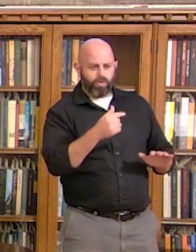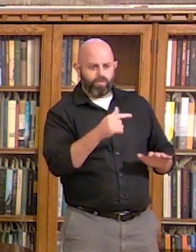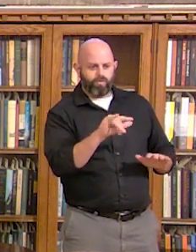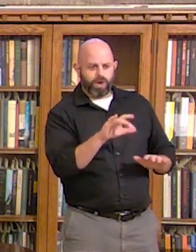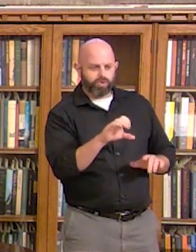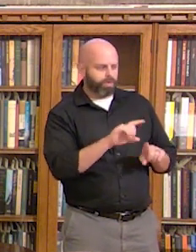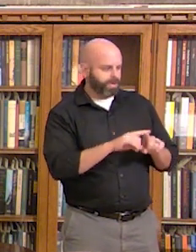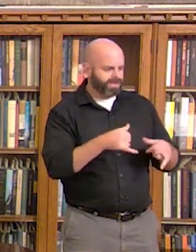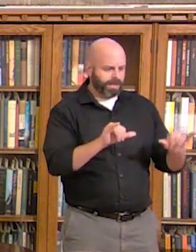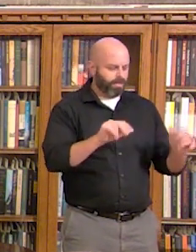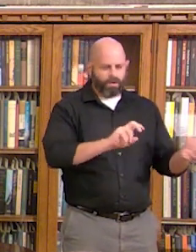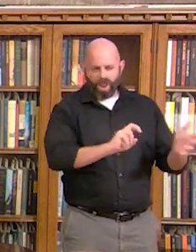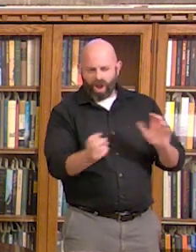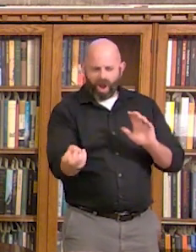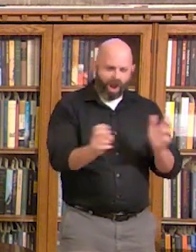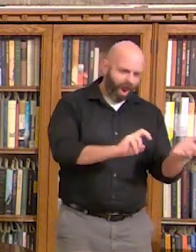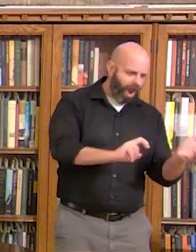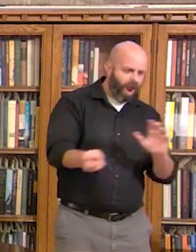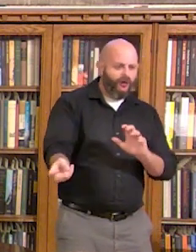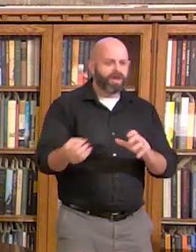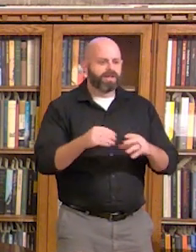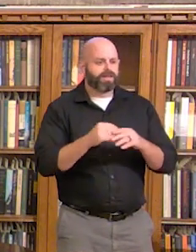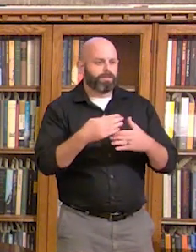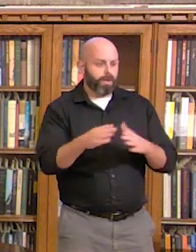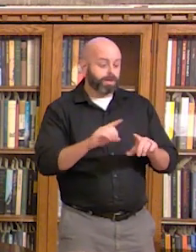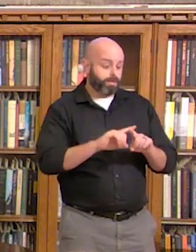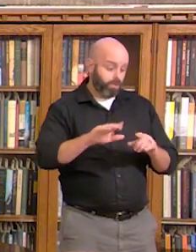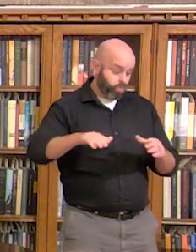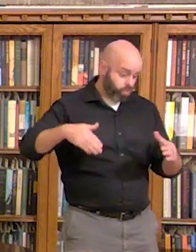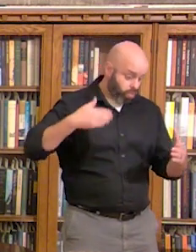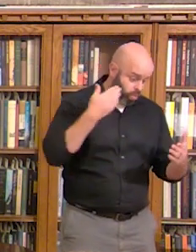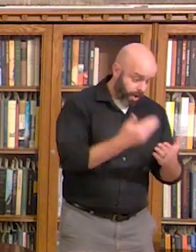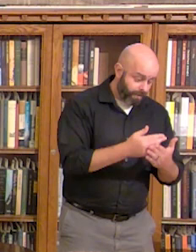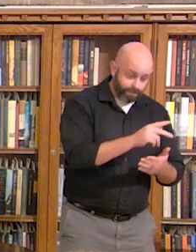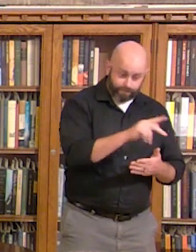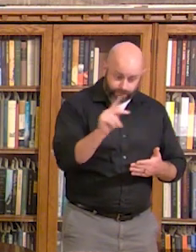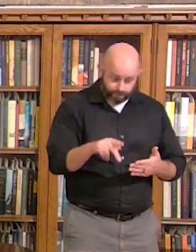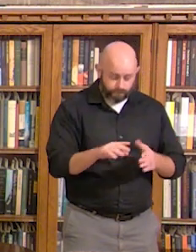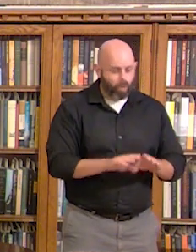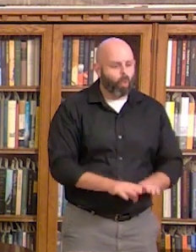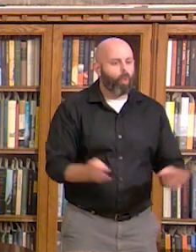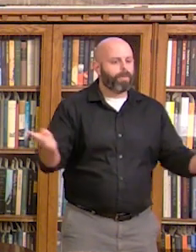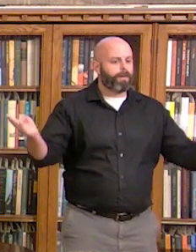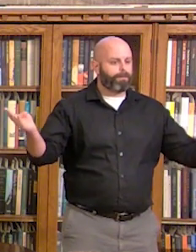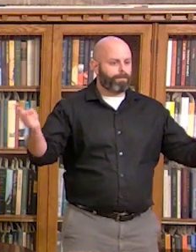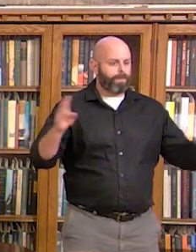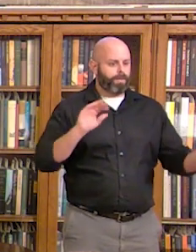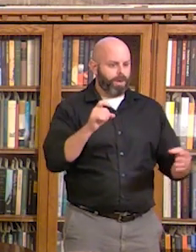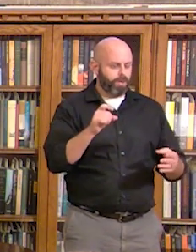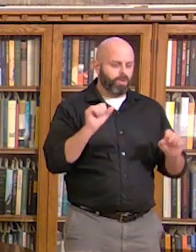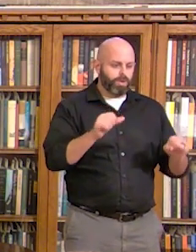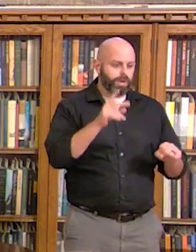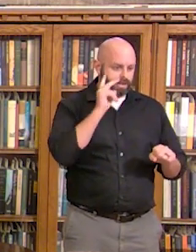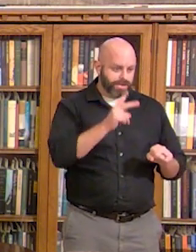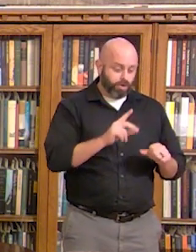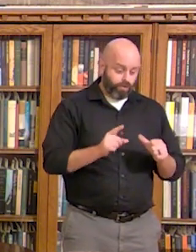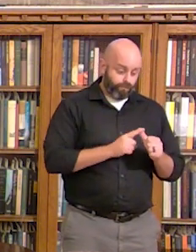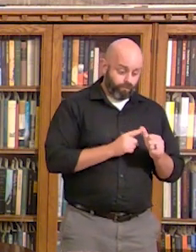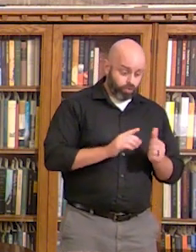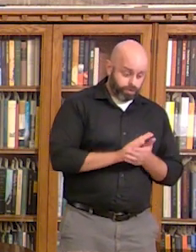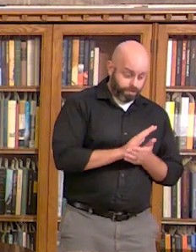you know so so you're getting it but then when he gets to Philadelphia they open up the box so you can see on that first